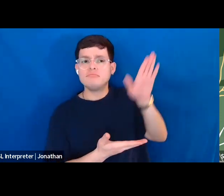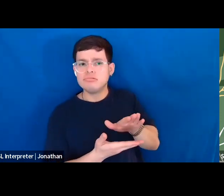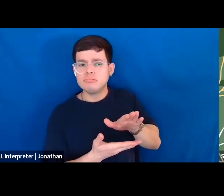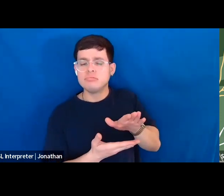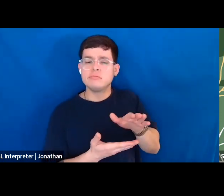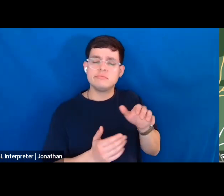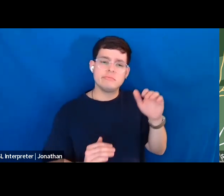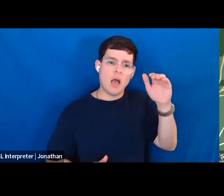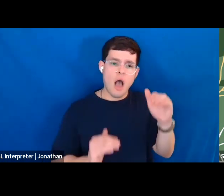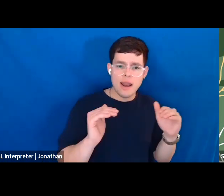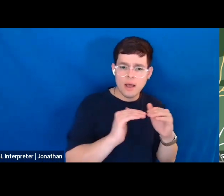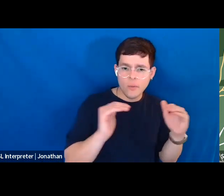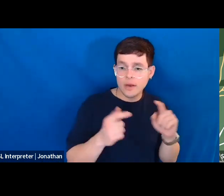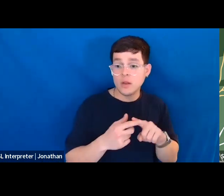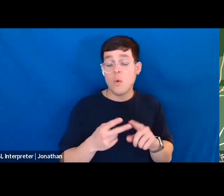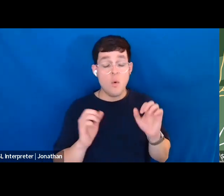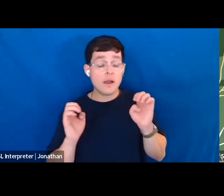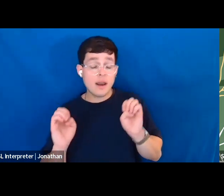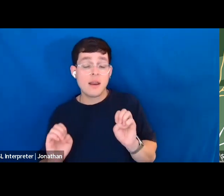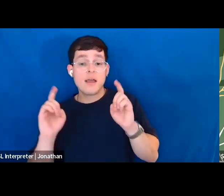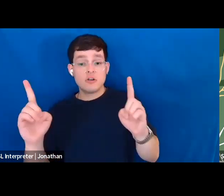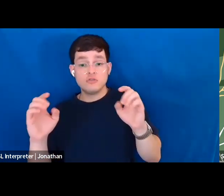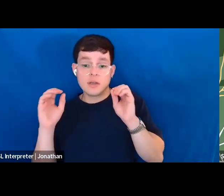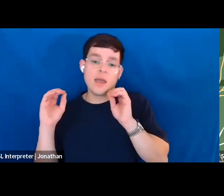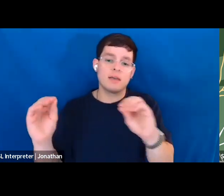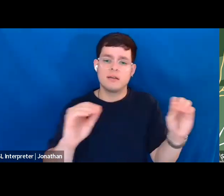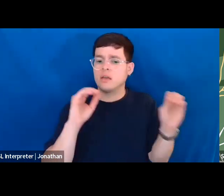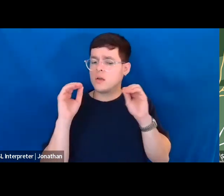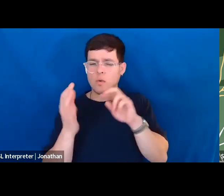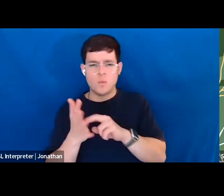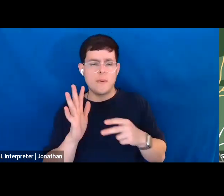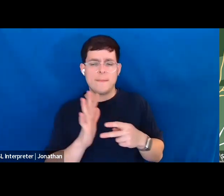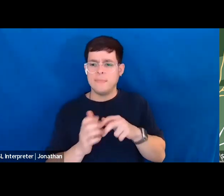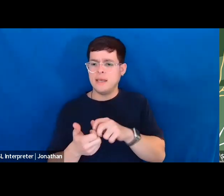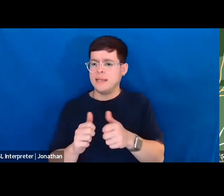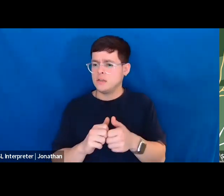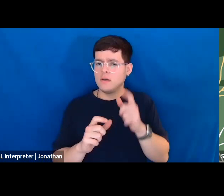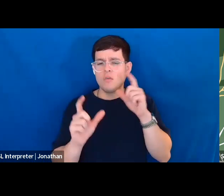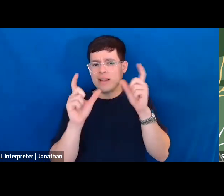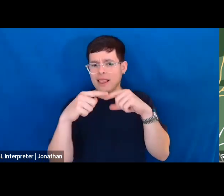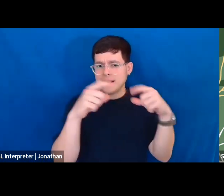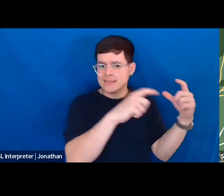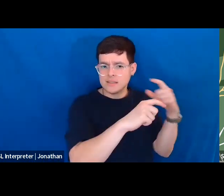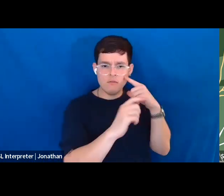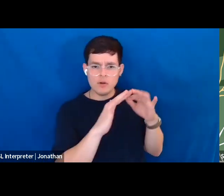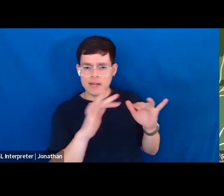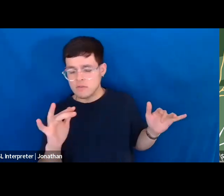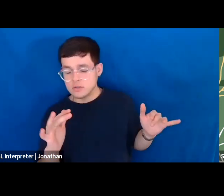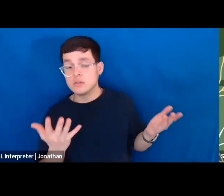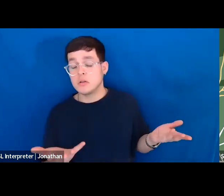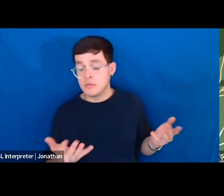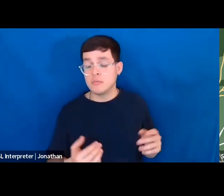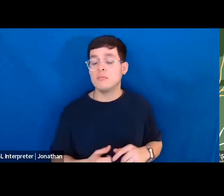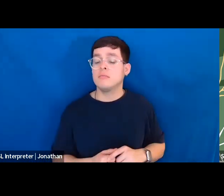help educate people on issues of understanding what are different lenses of diversity, what are